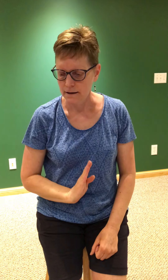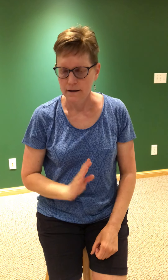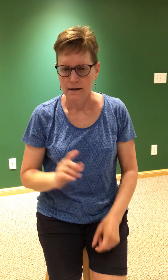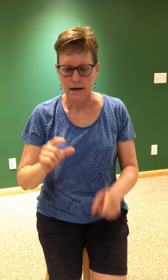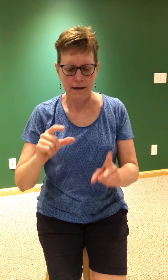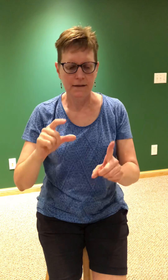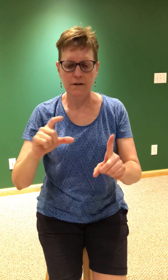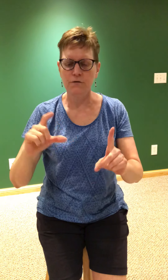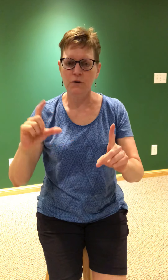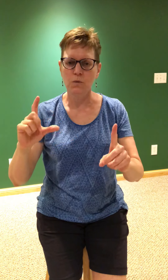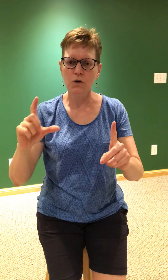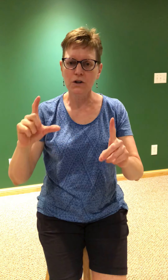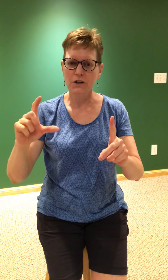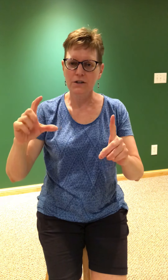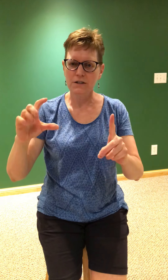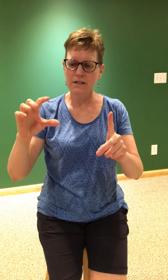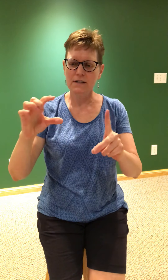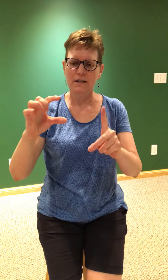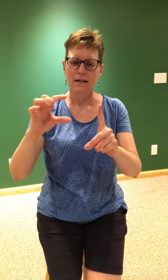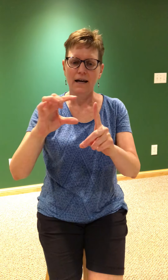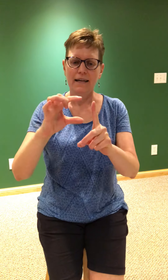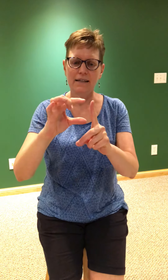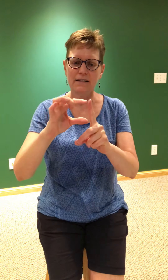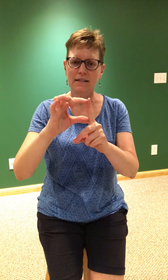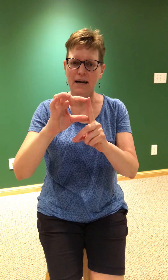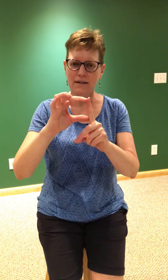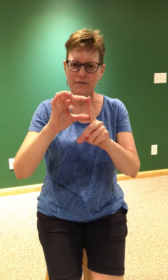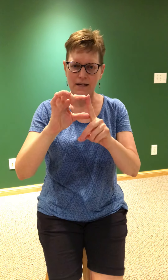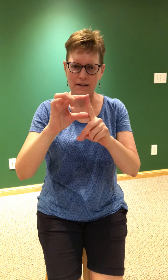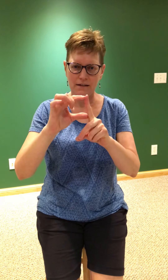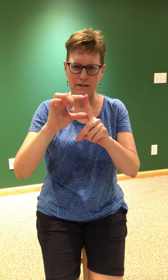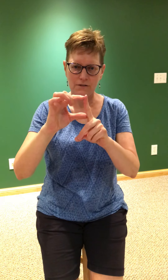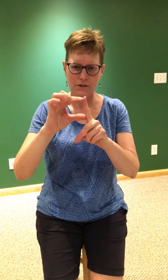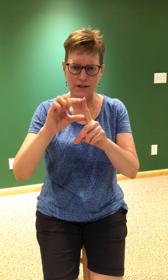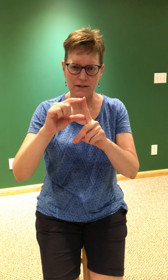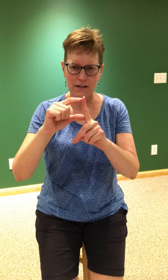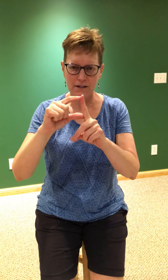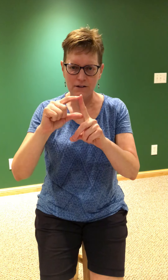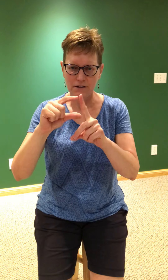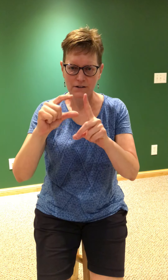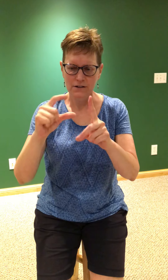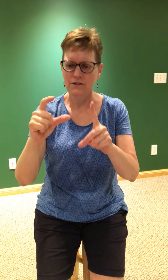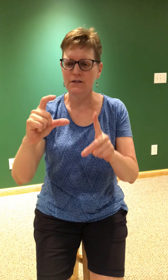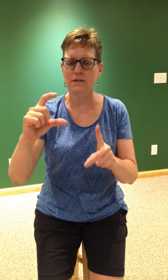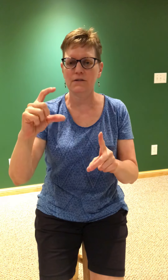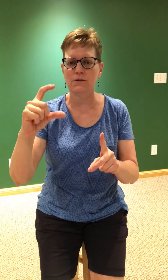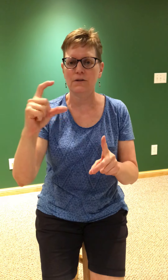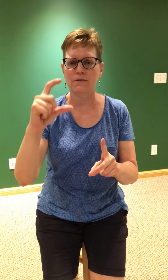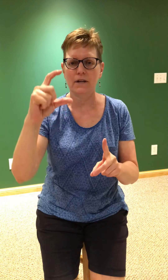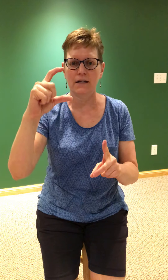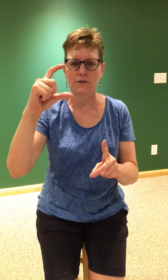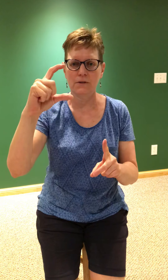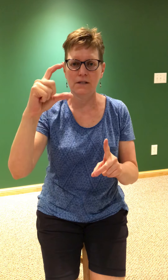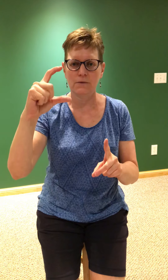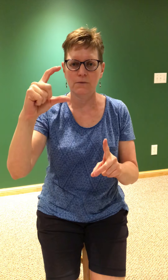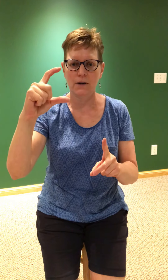And then for words, I guess it's kind of like drawing a letter. Just sort of like do this with one